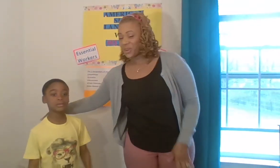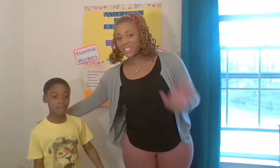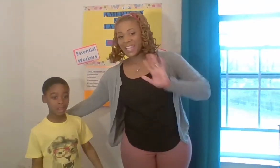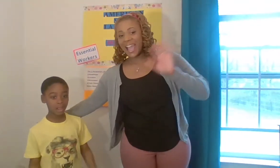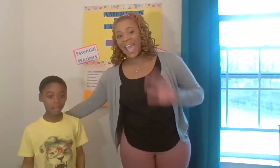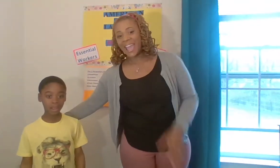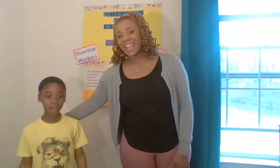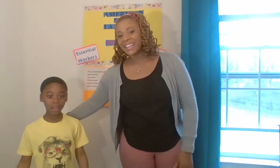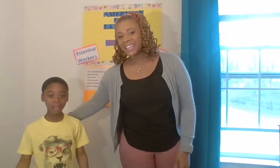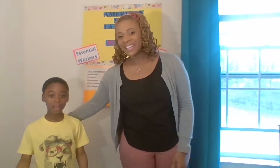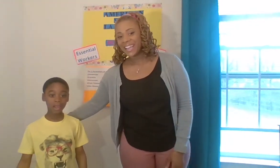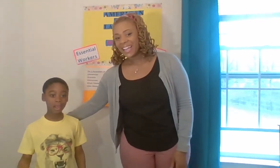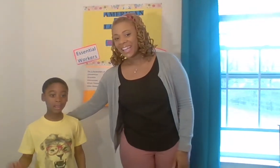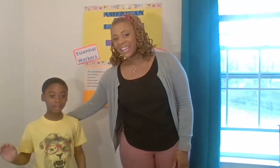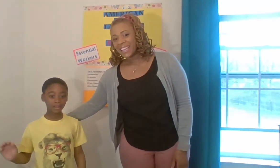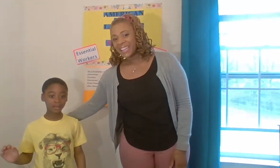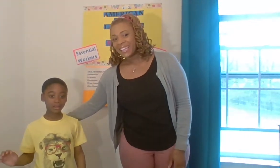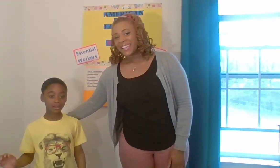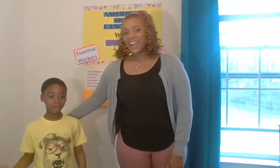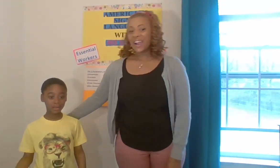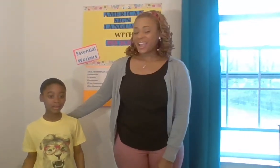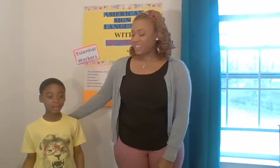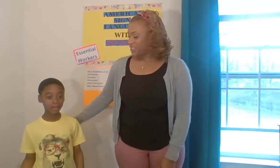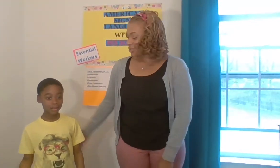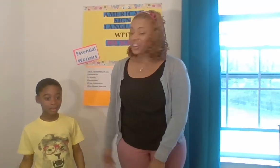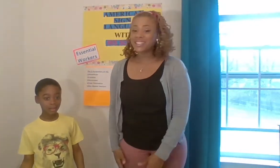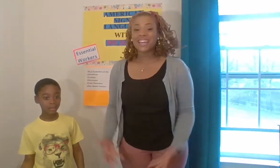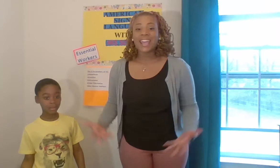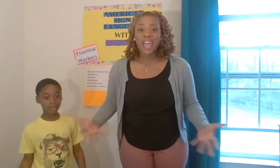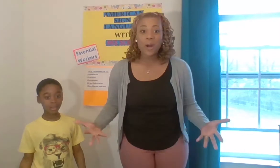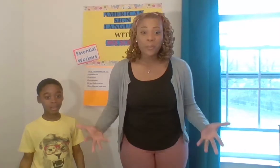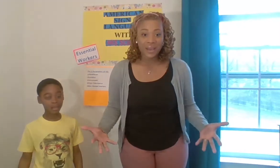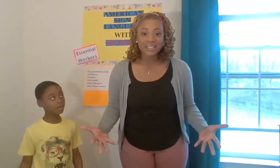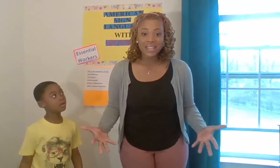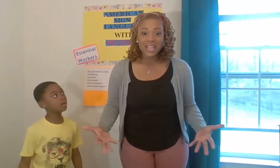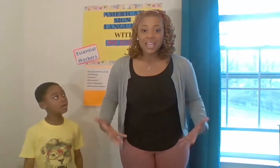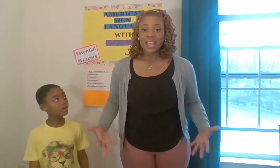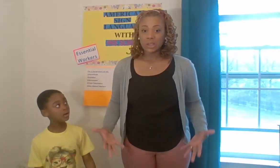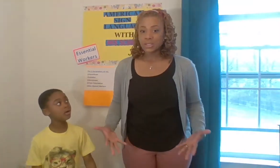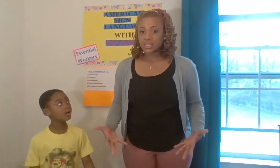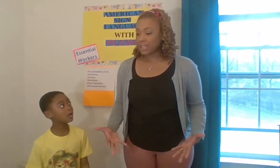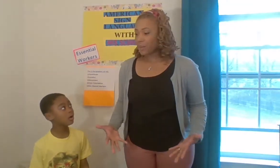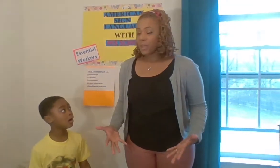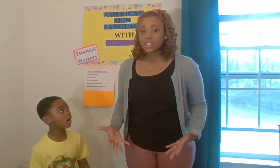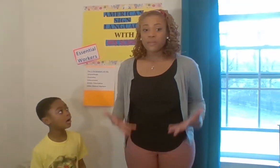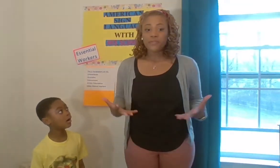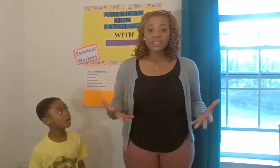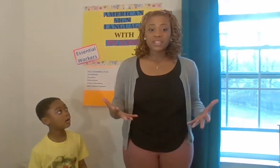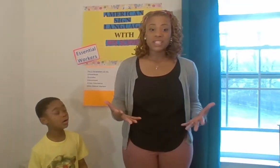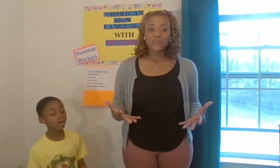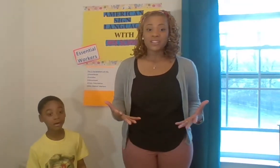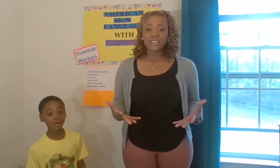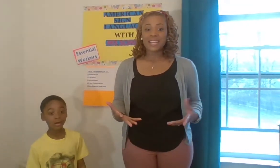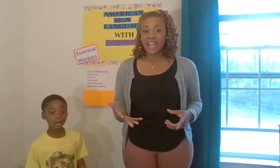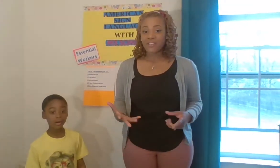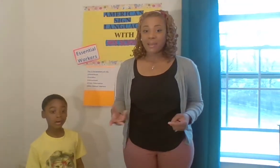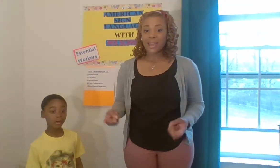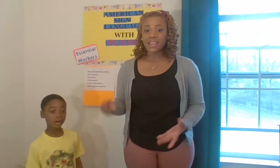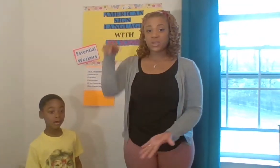say hi. All right, Jordan's gonna help us get loosened up. So first things first, I need everybody